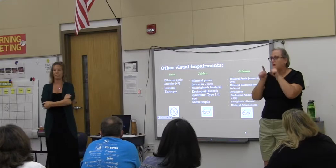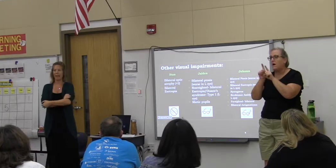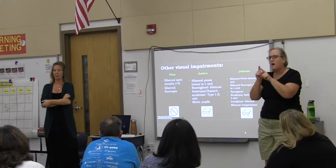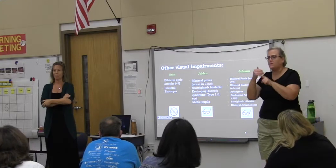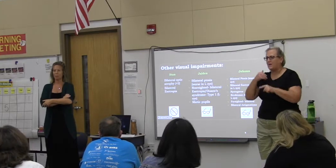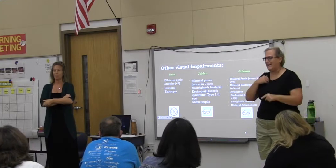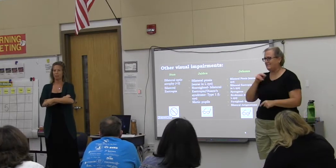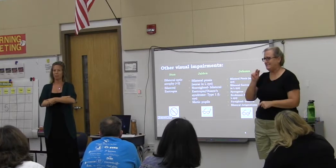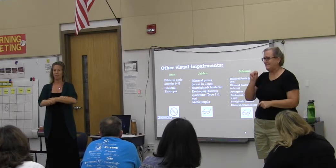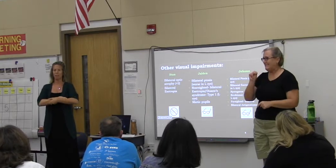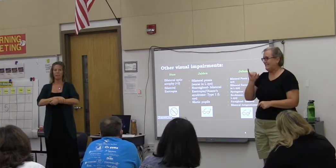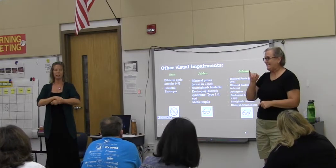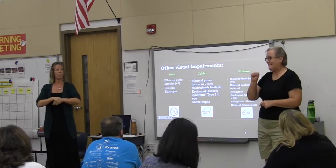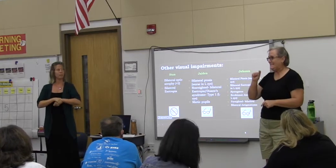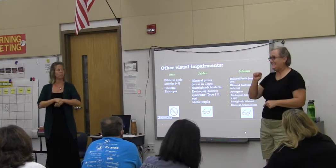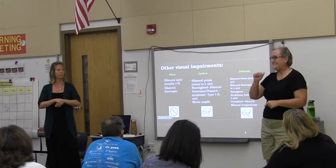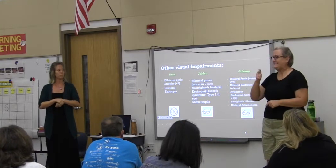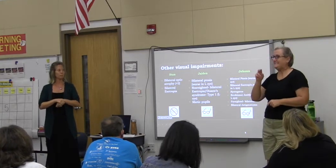has nystagmus,